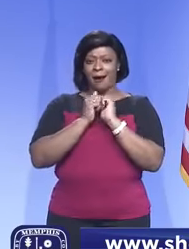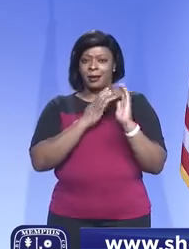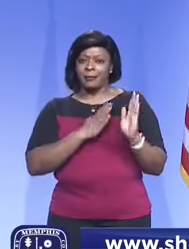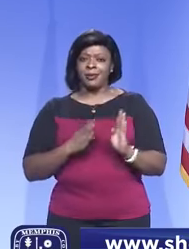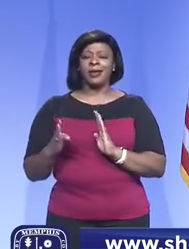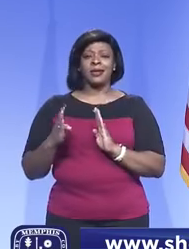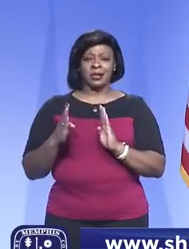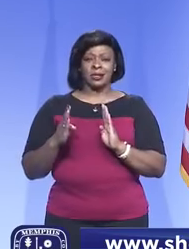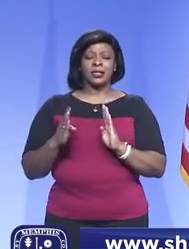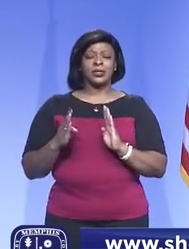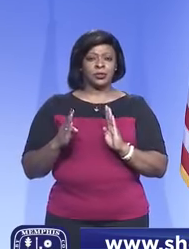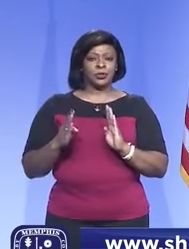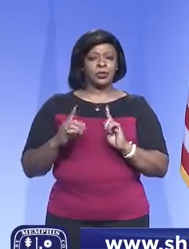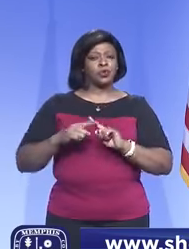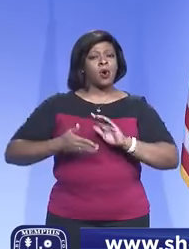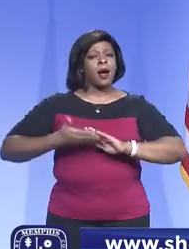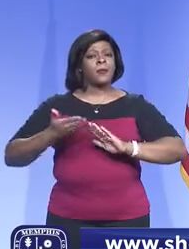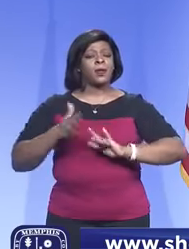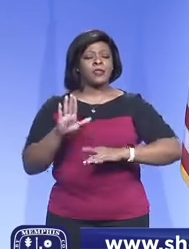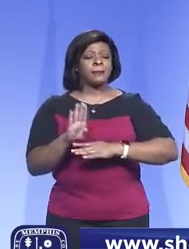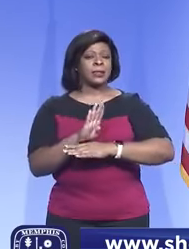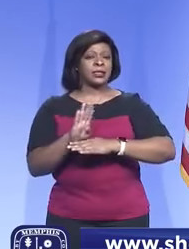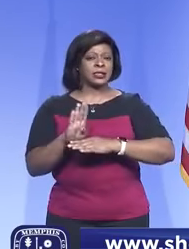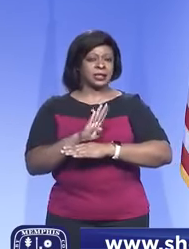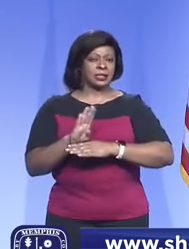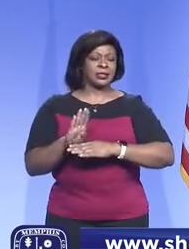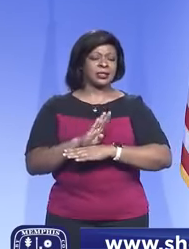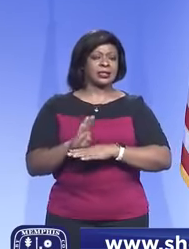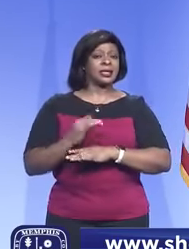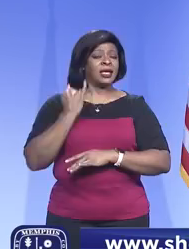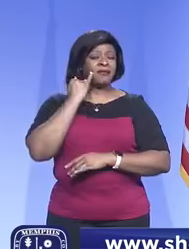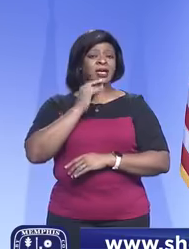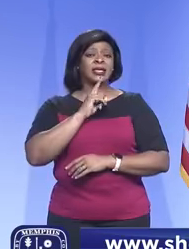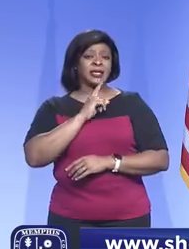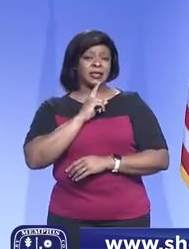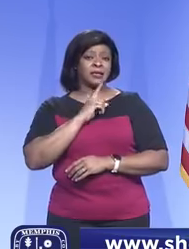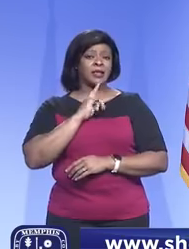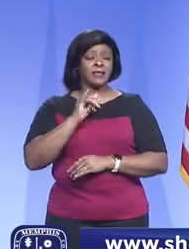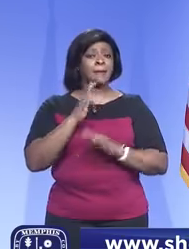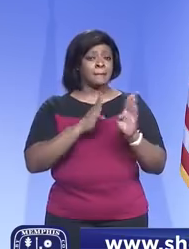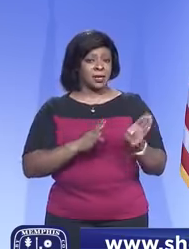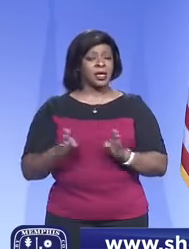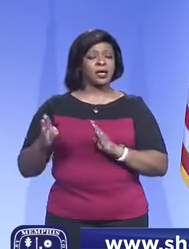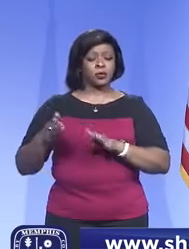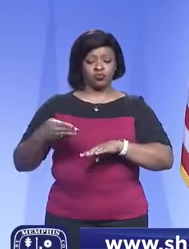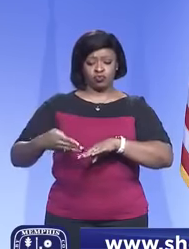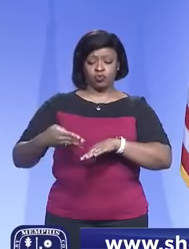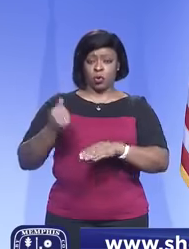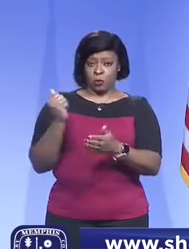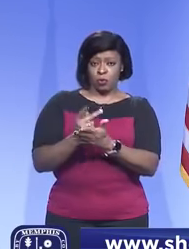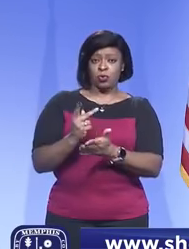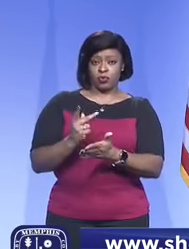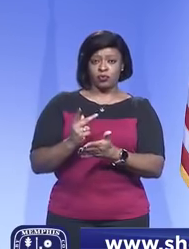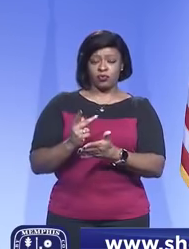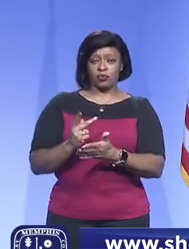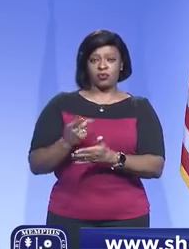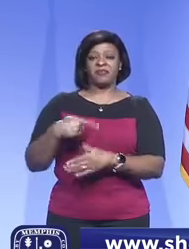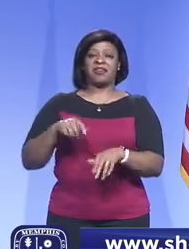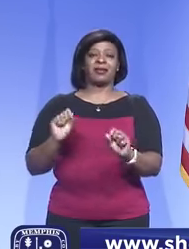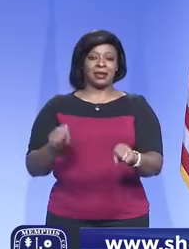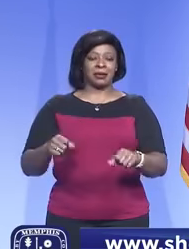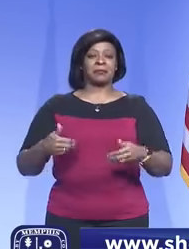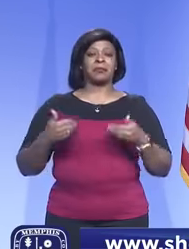intend to operate, and if indeed the plan is approved, they are able